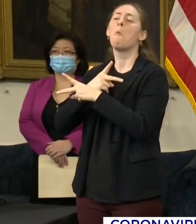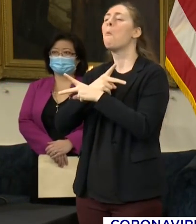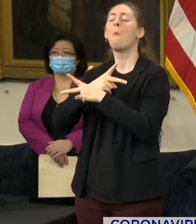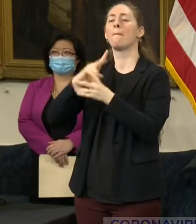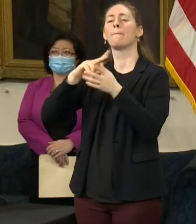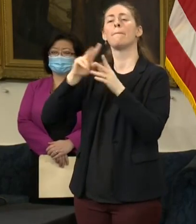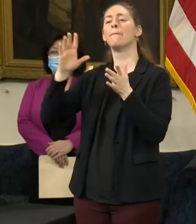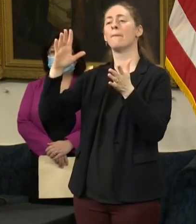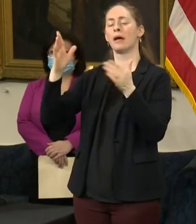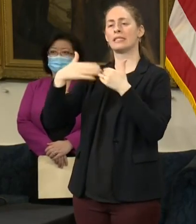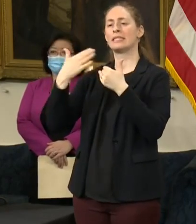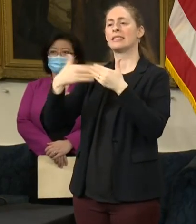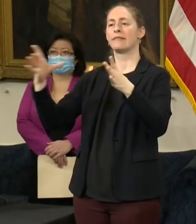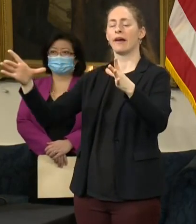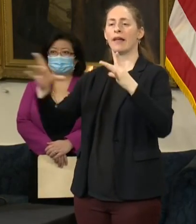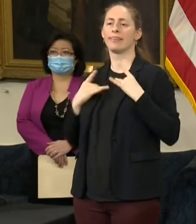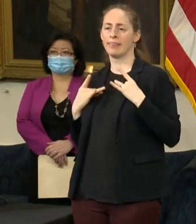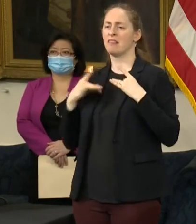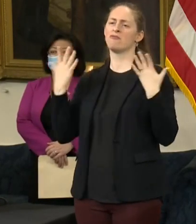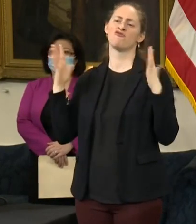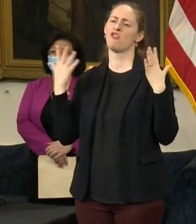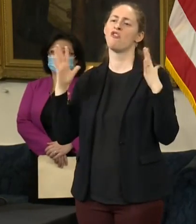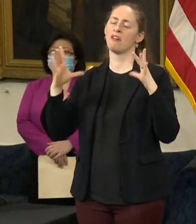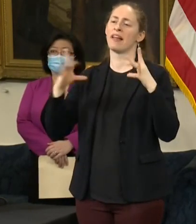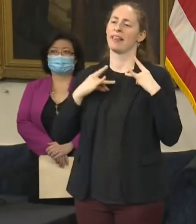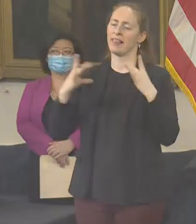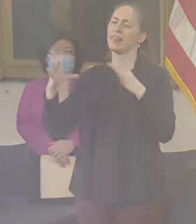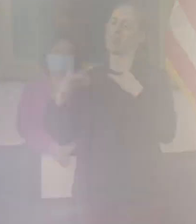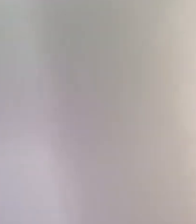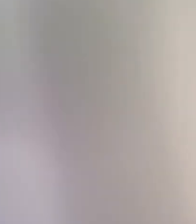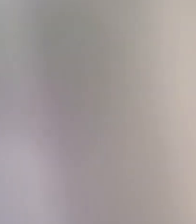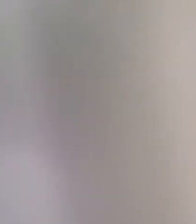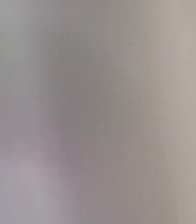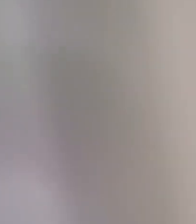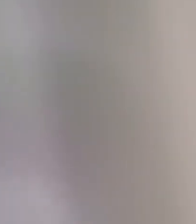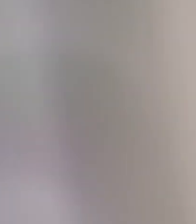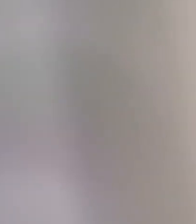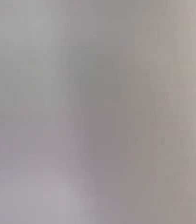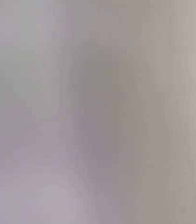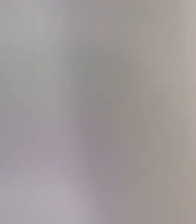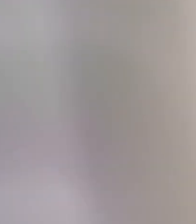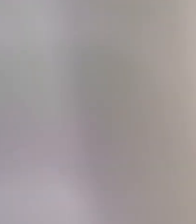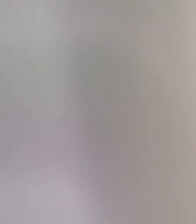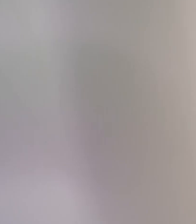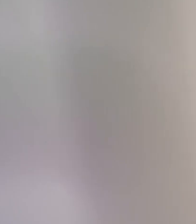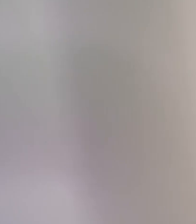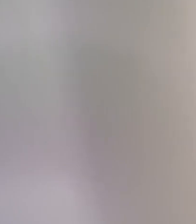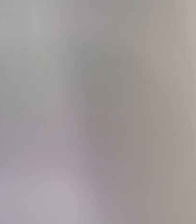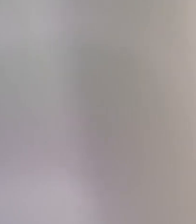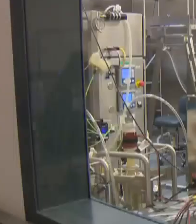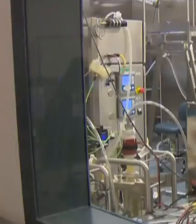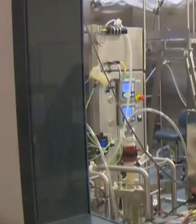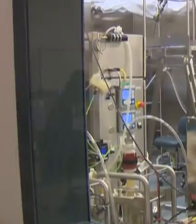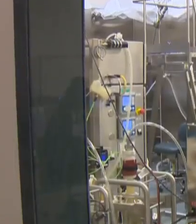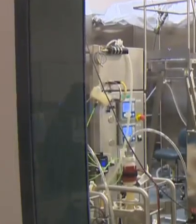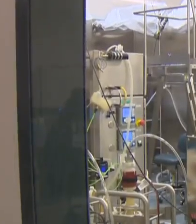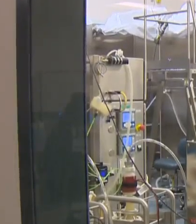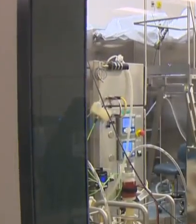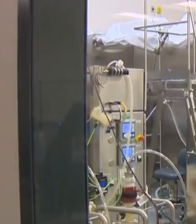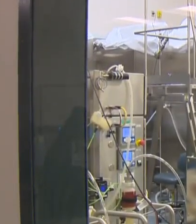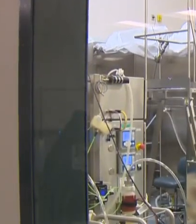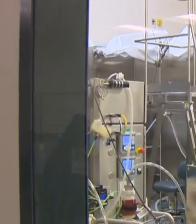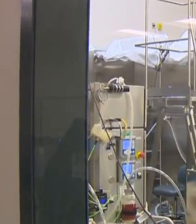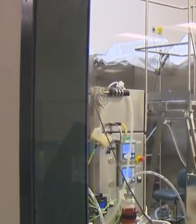aggressively testing, tracing, and quarantining as needed. Vaccine supply remains a major issue. Hogan says a game